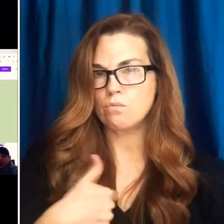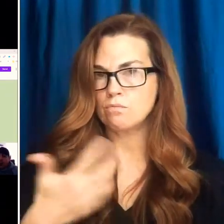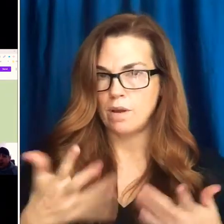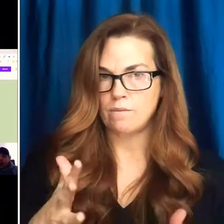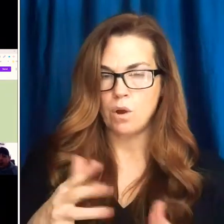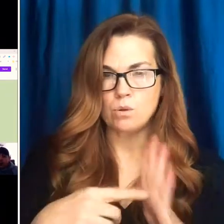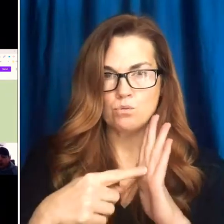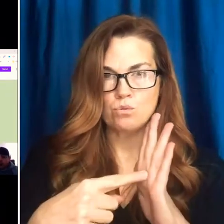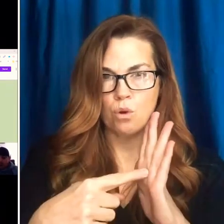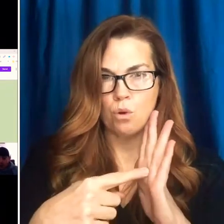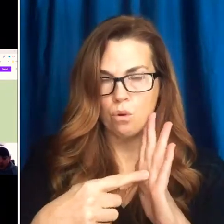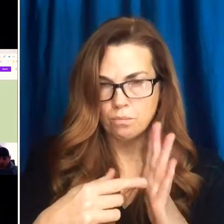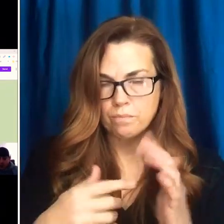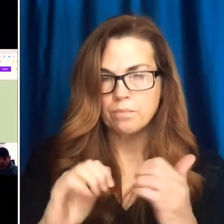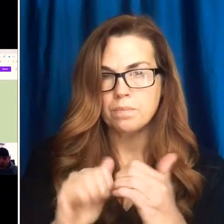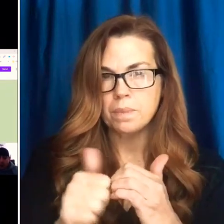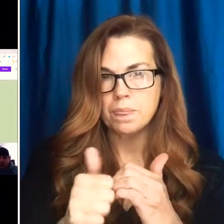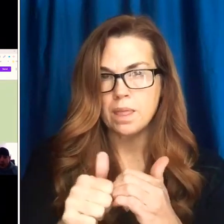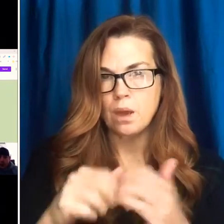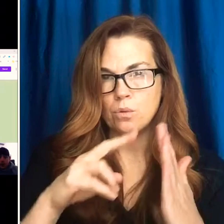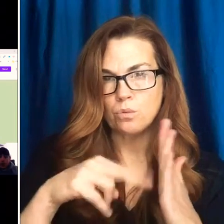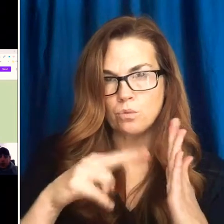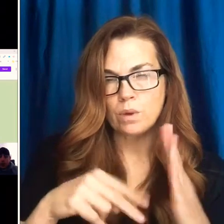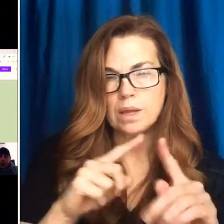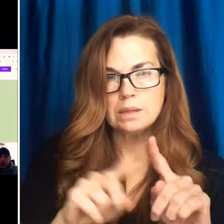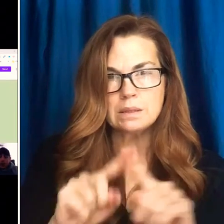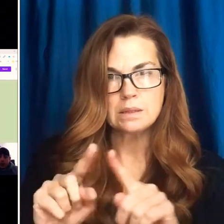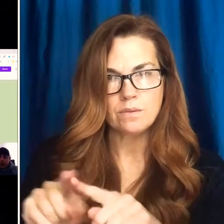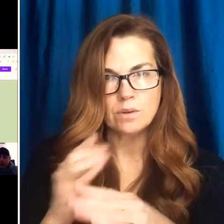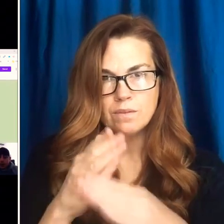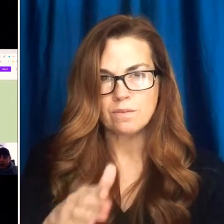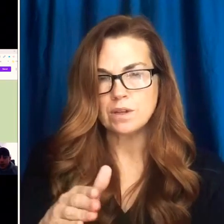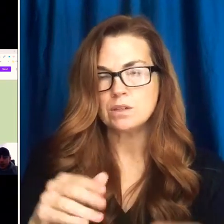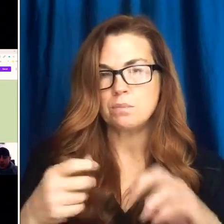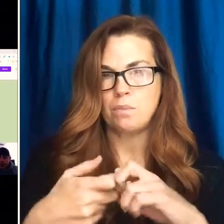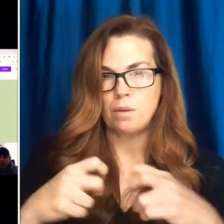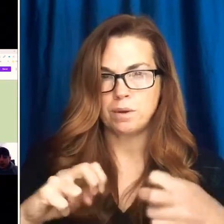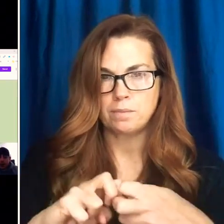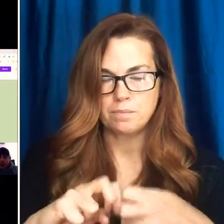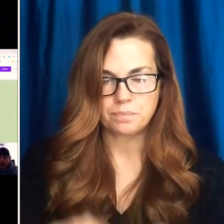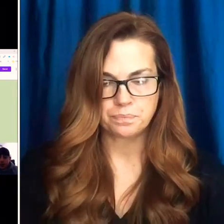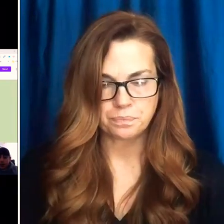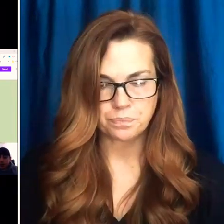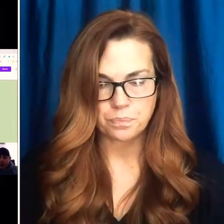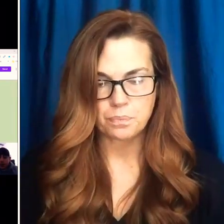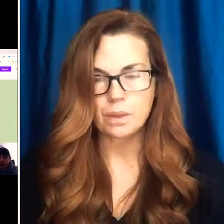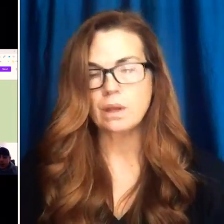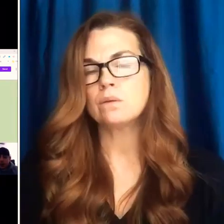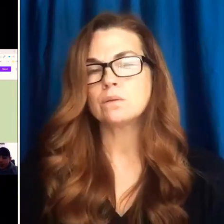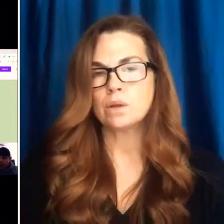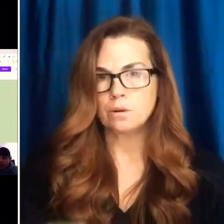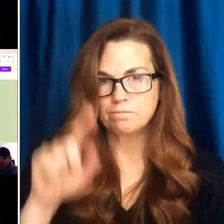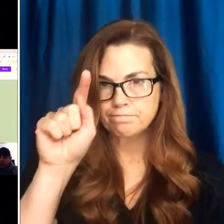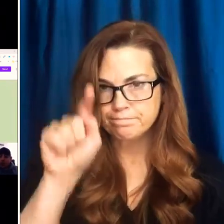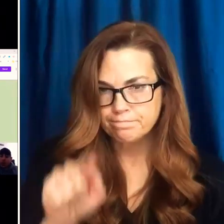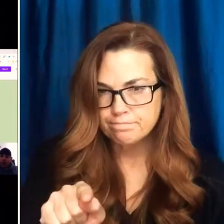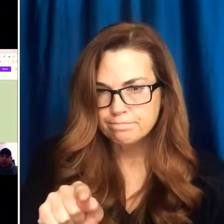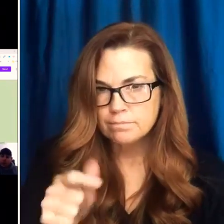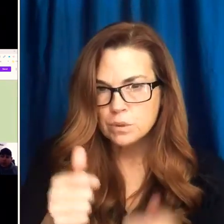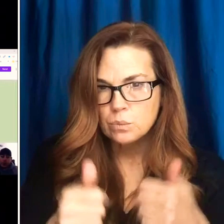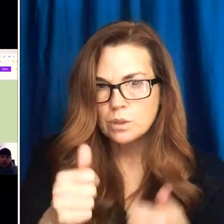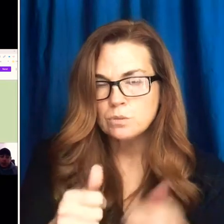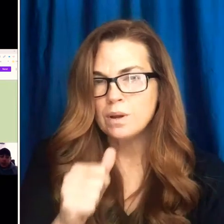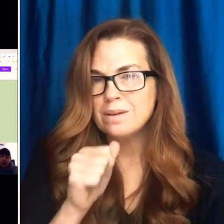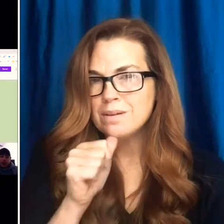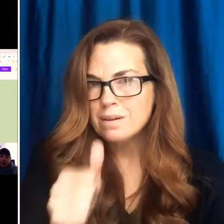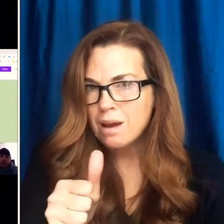read the division house. So you're going to scroll down and select who is not correct, and it will give you why it's